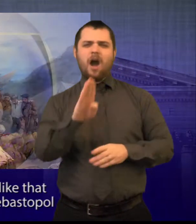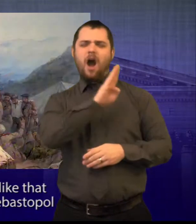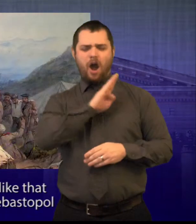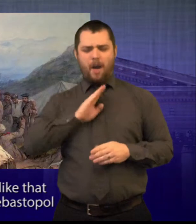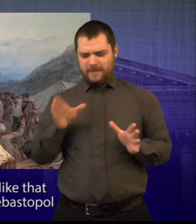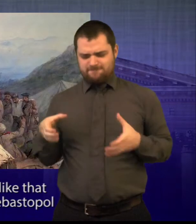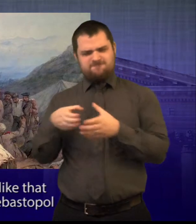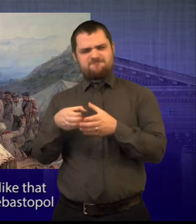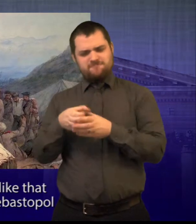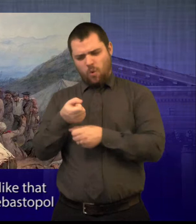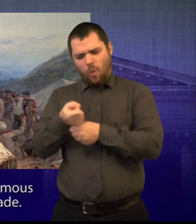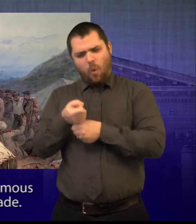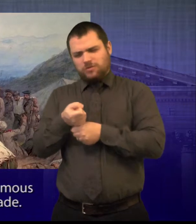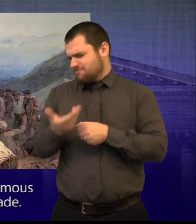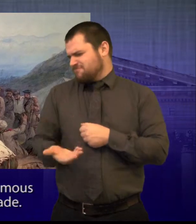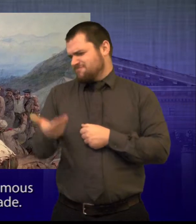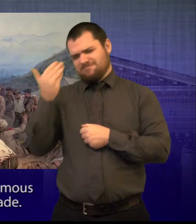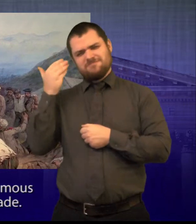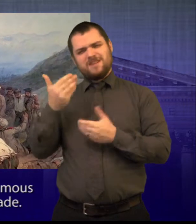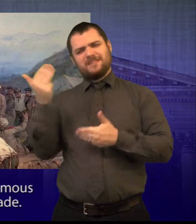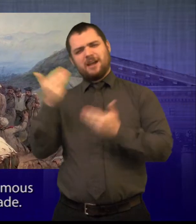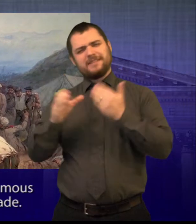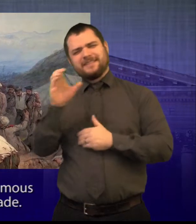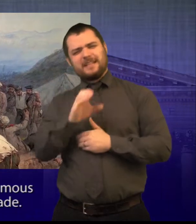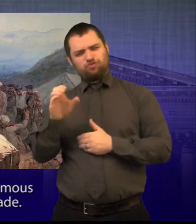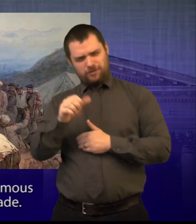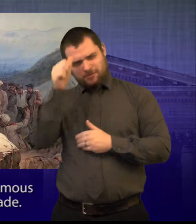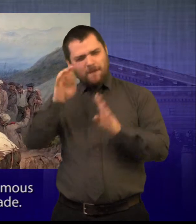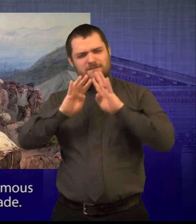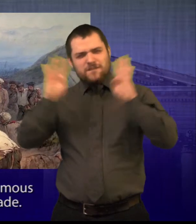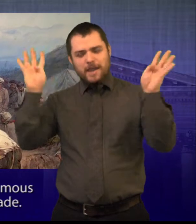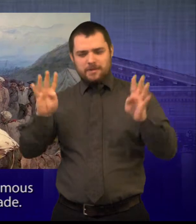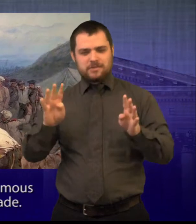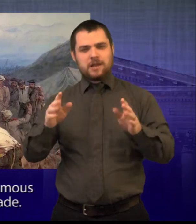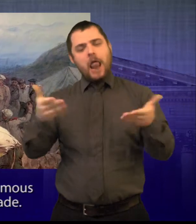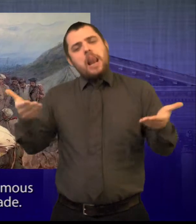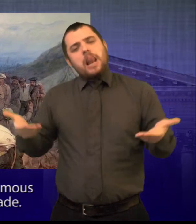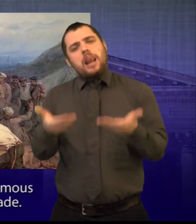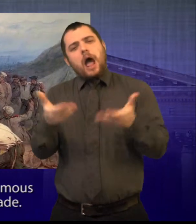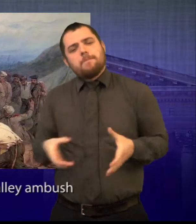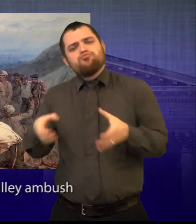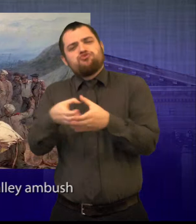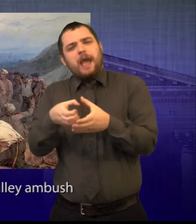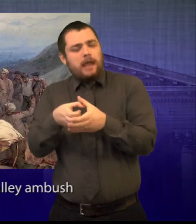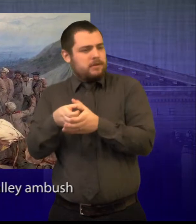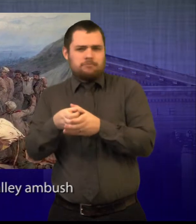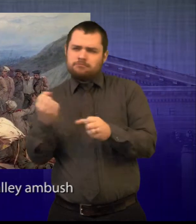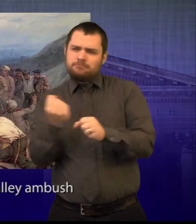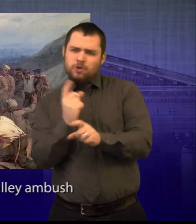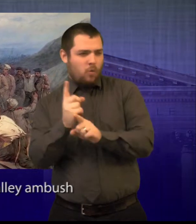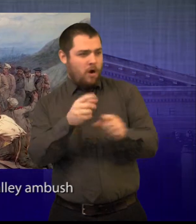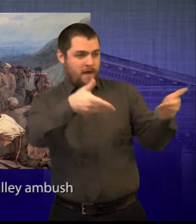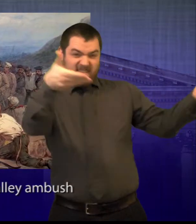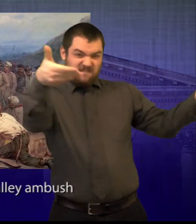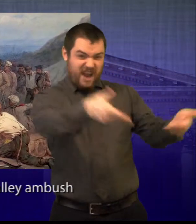unit at the Battle of Sebastopol in the last century, the famous charge of the Light Brigade. They hurled